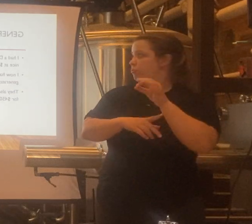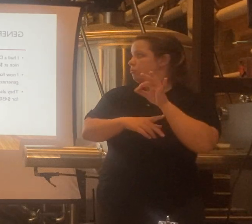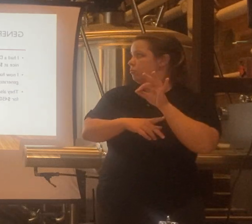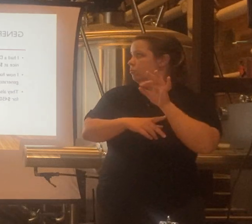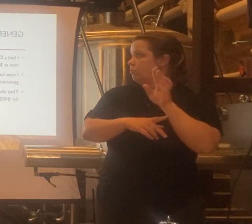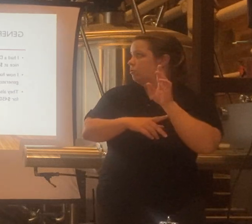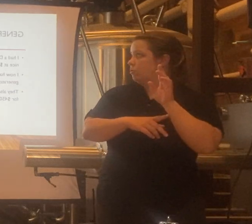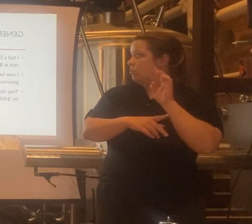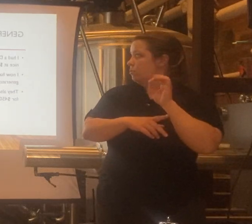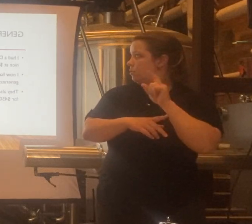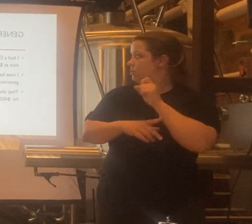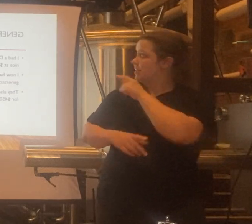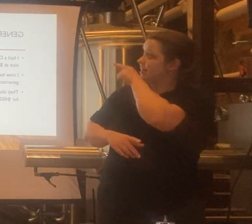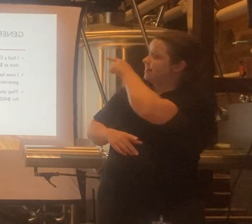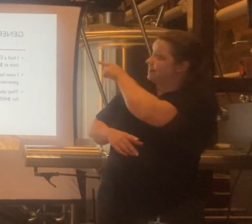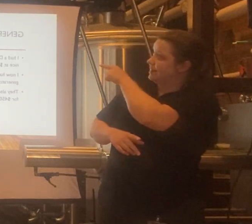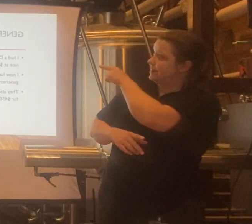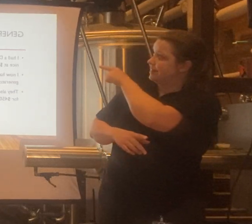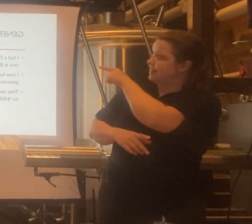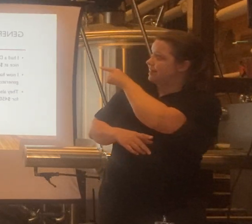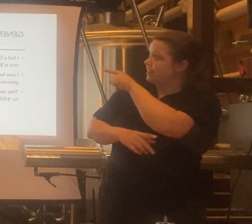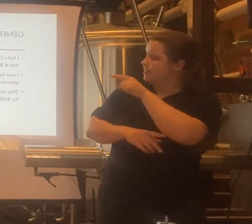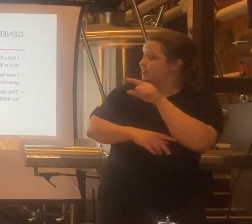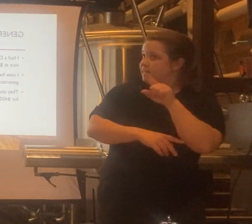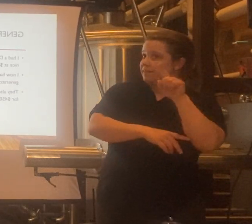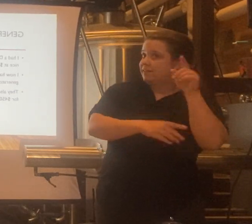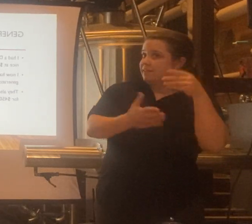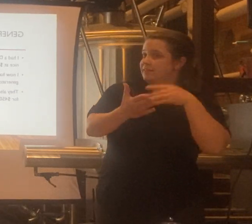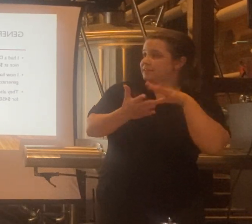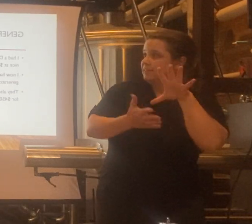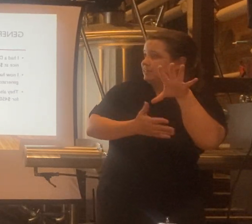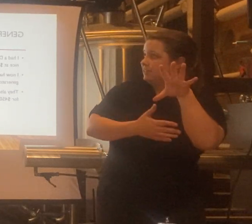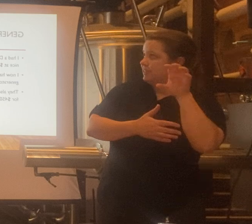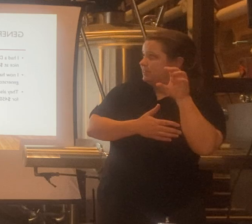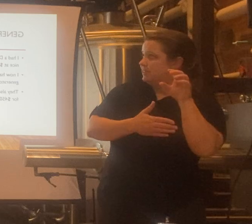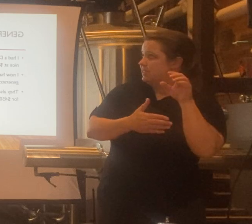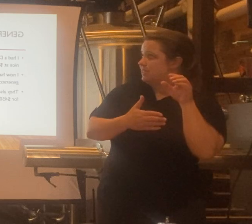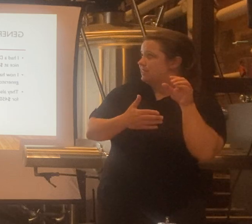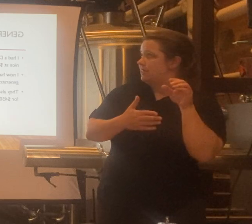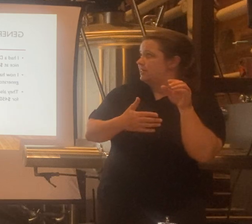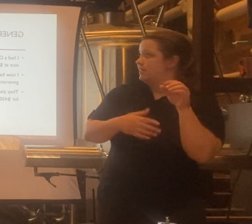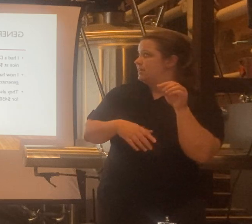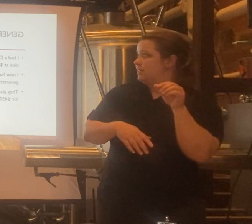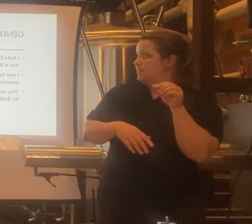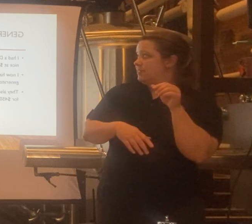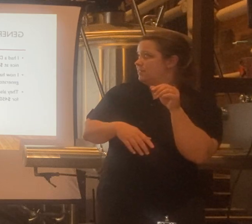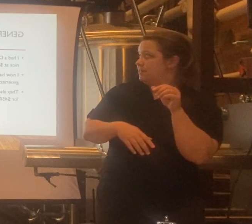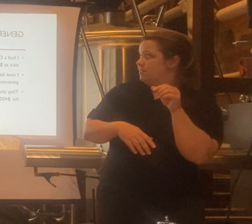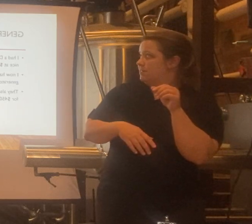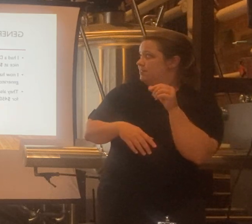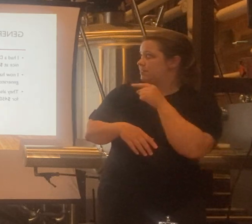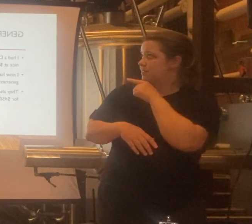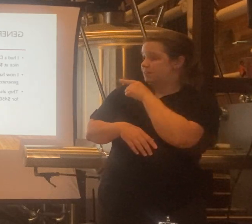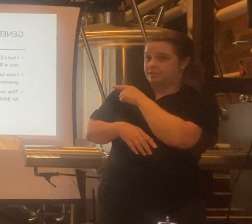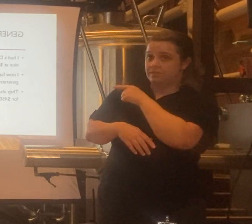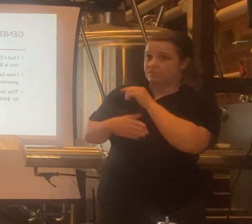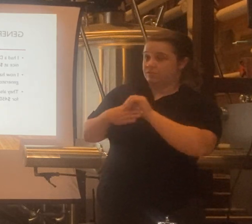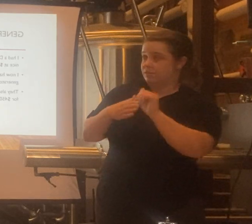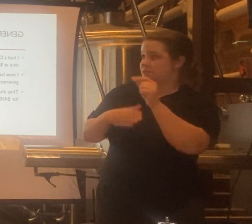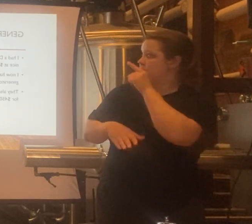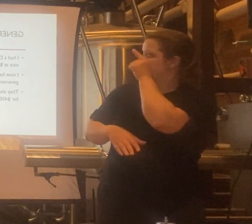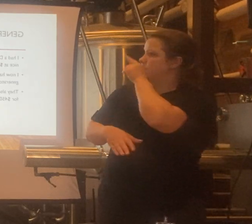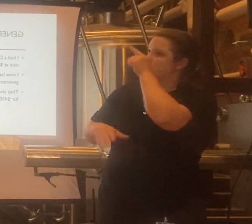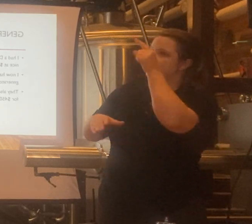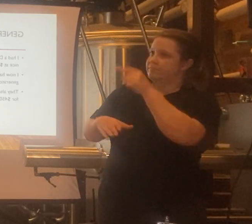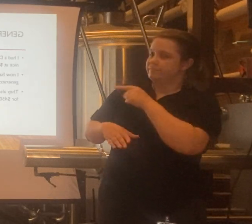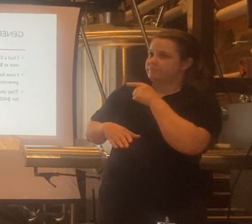This one costs $2,500. So I sold this to somebody who got it stolen off of an RV. during the tornado, oddly enough. So they bought my old one to